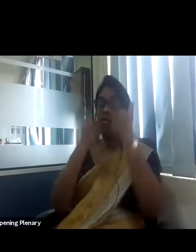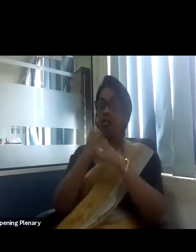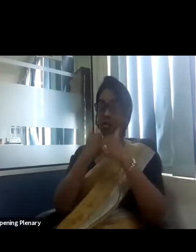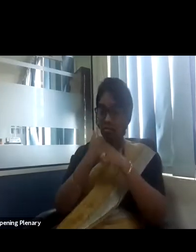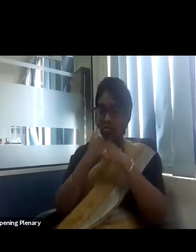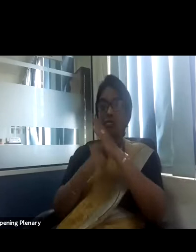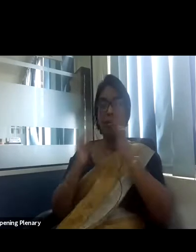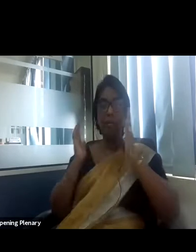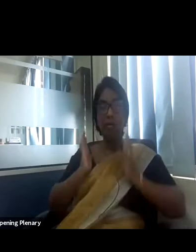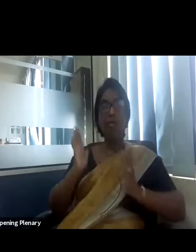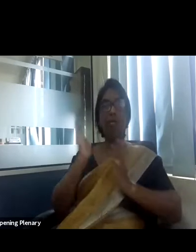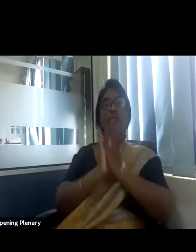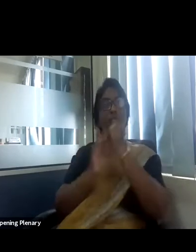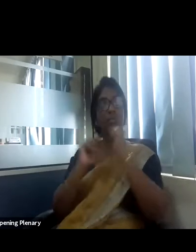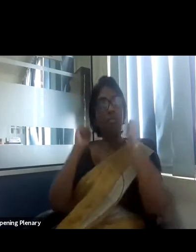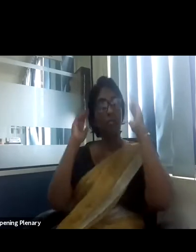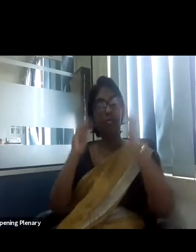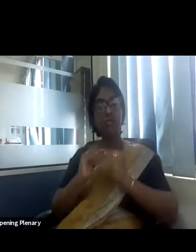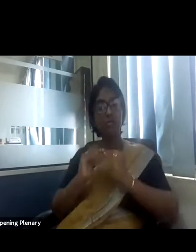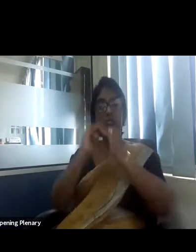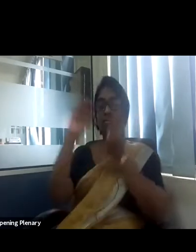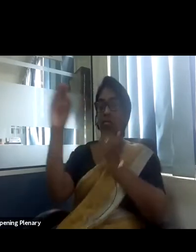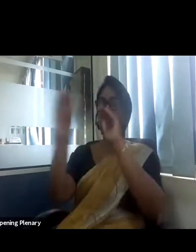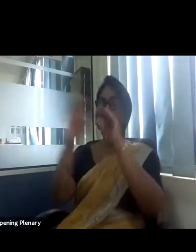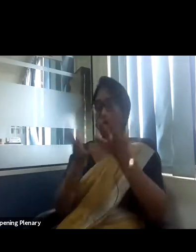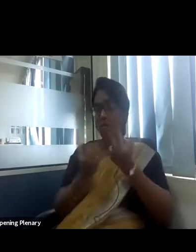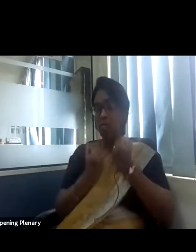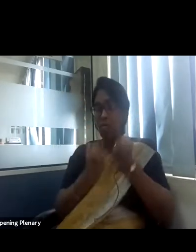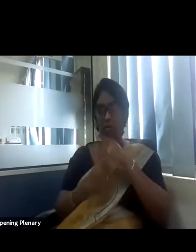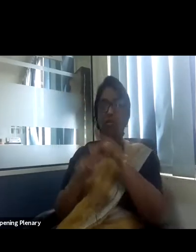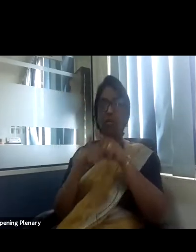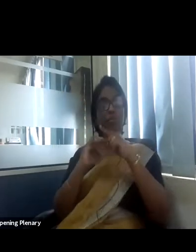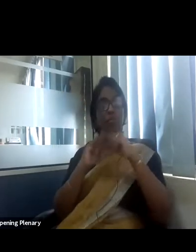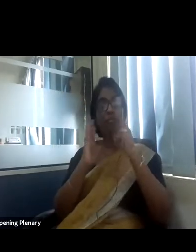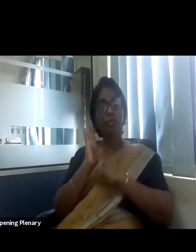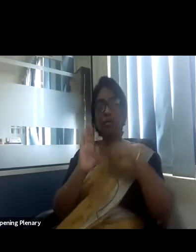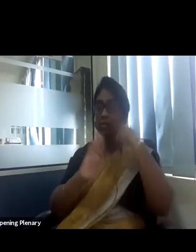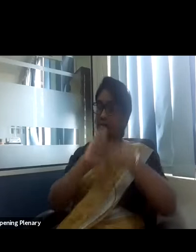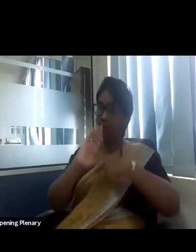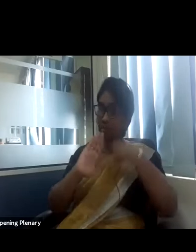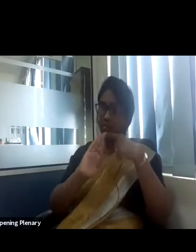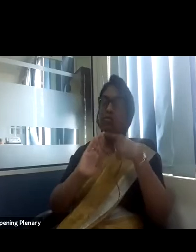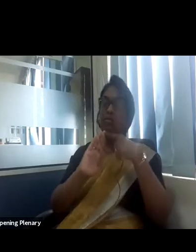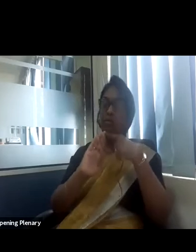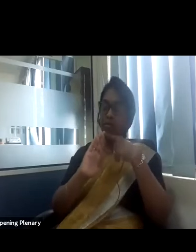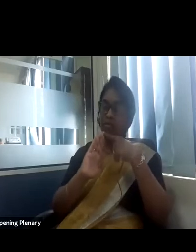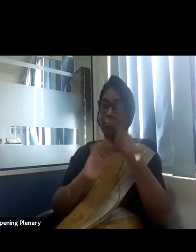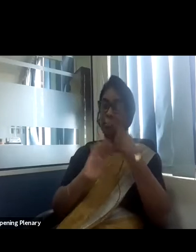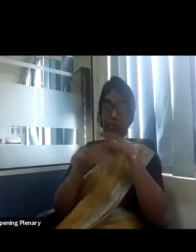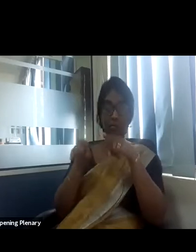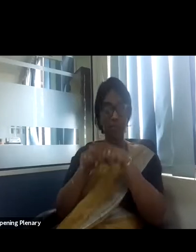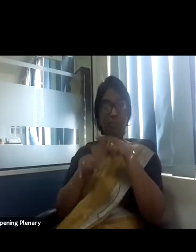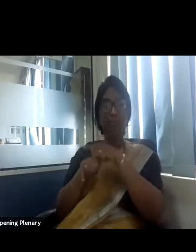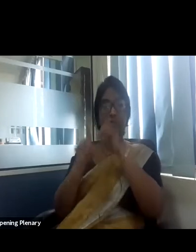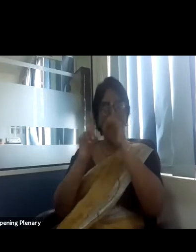development. As always, the United Nations and Sri Lanka is your partner in these endeavors, and we look forward in working